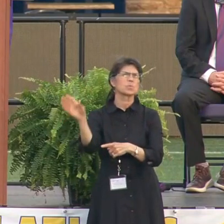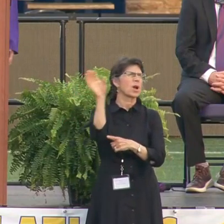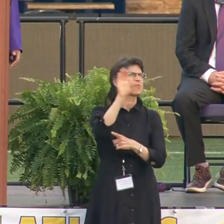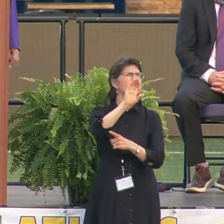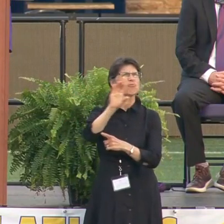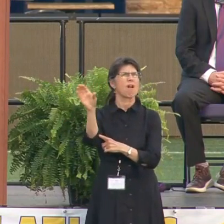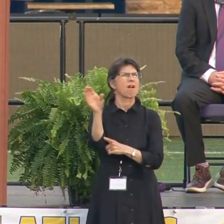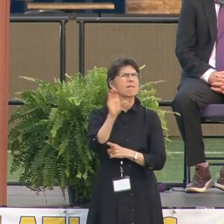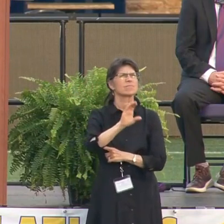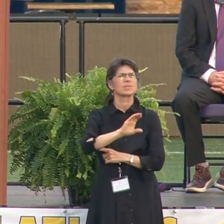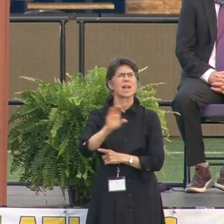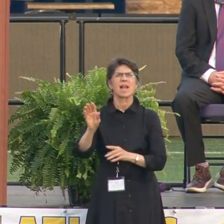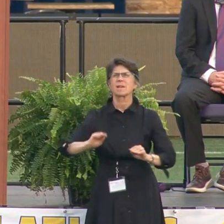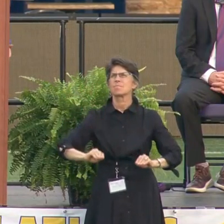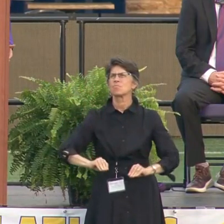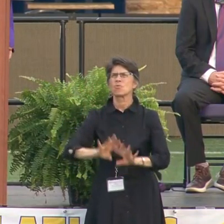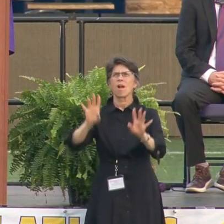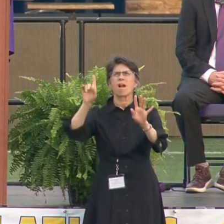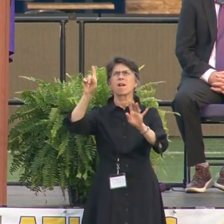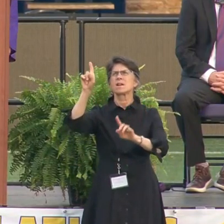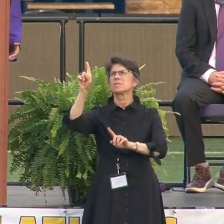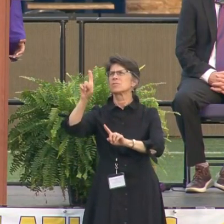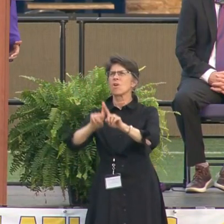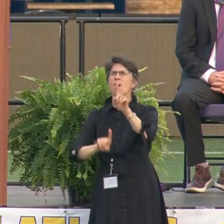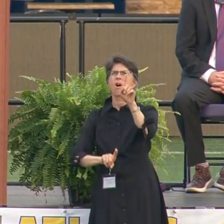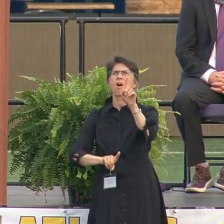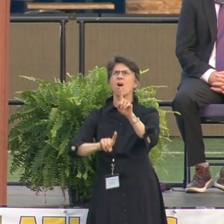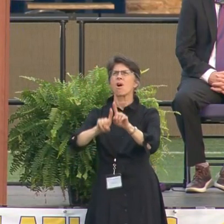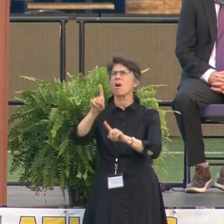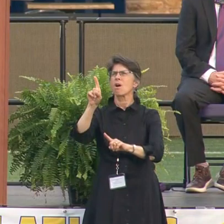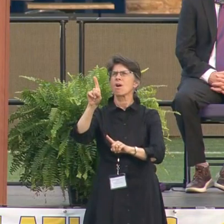Whose brush stripes and bright